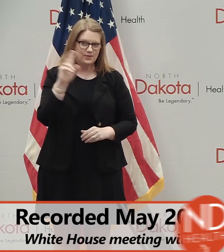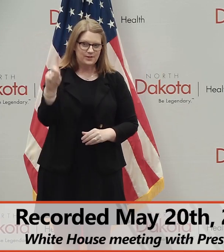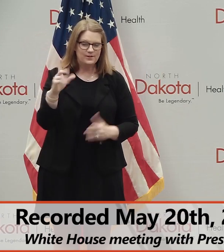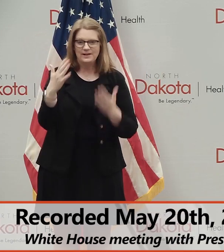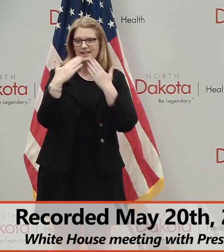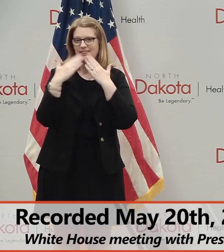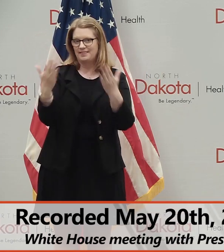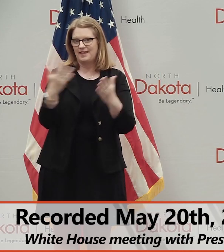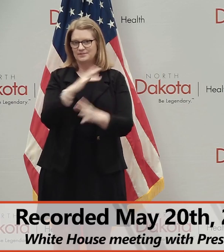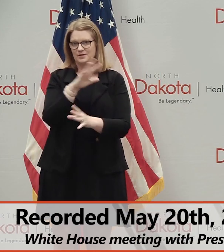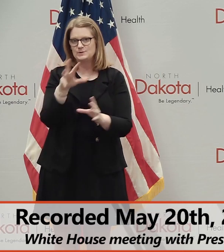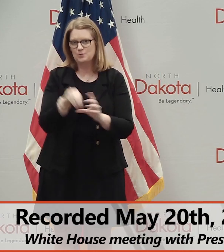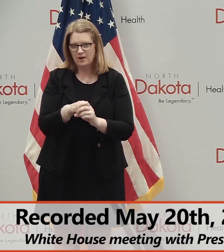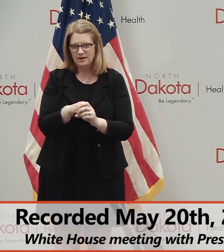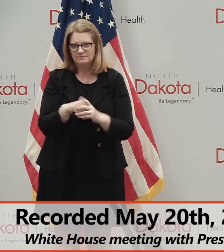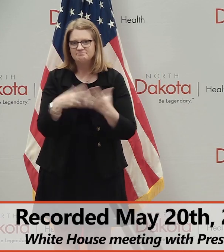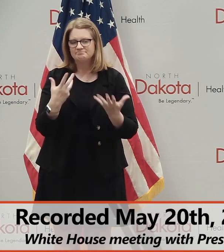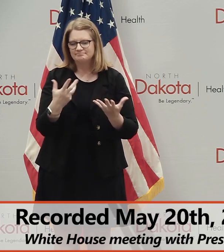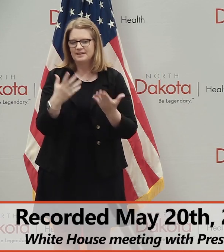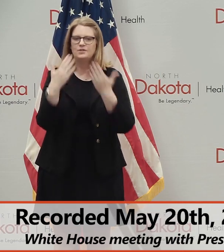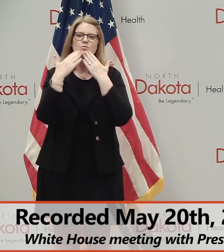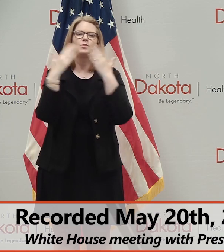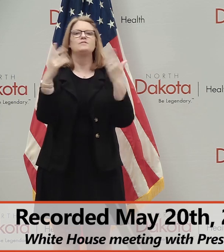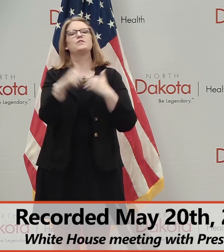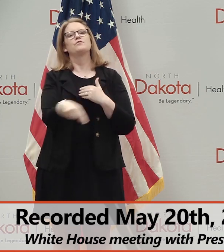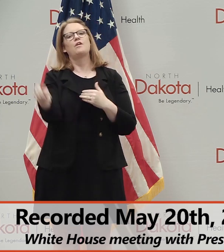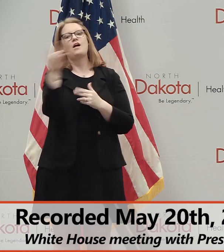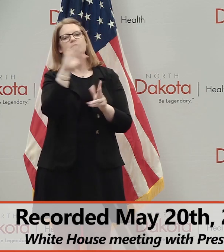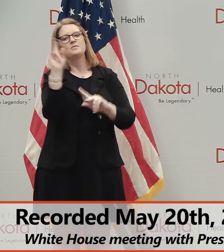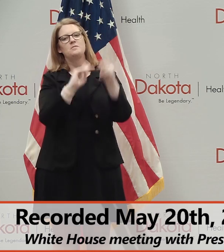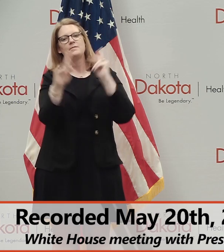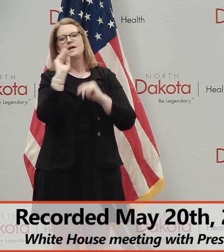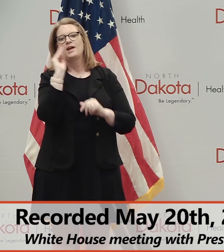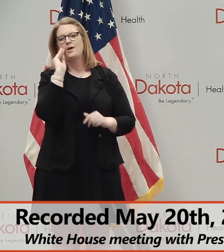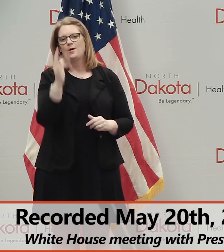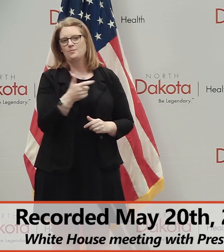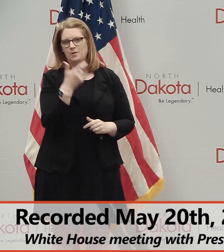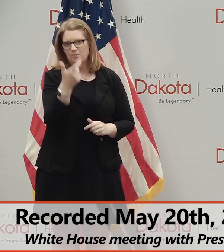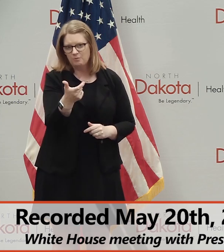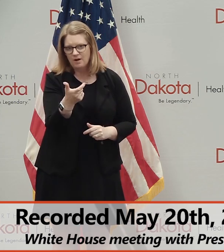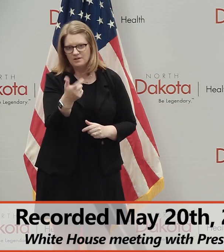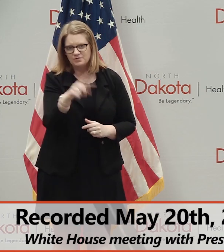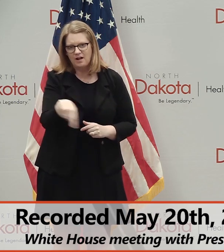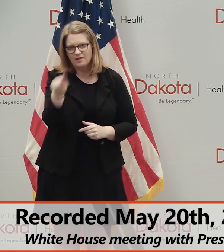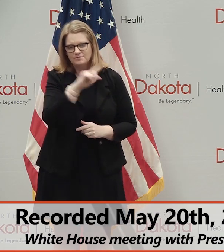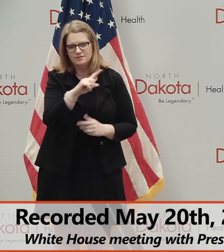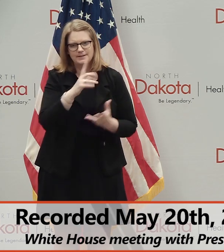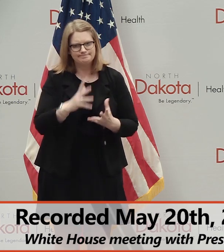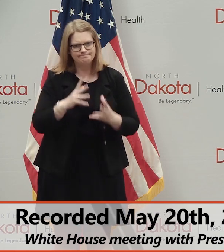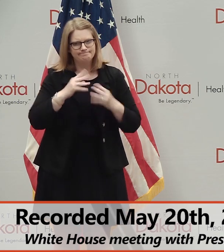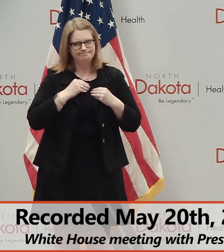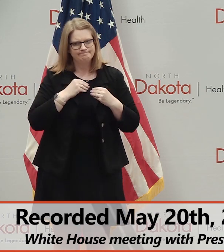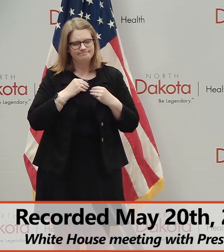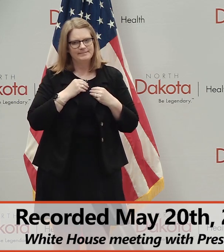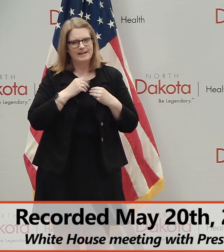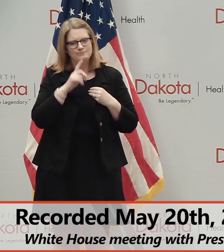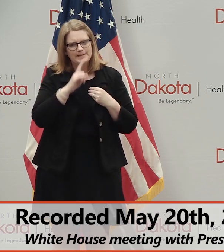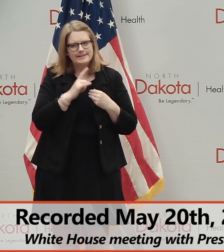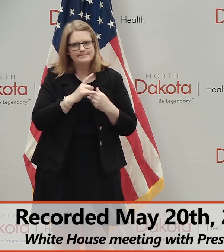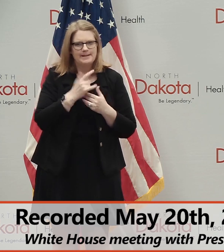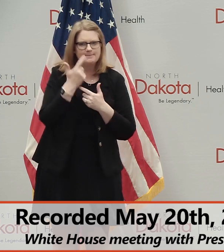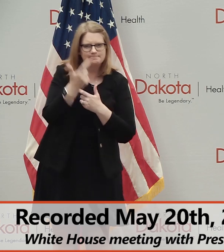Thanks for joining again today. We're grateful for all of our viewers and all of you that take the time to stay informed about this historic period in